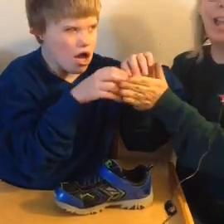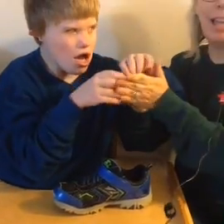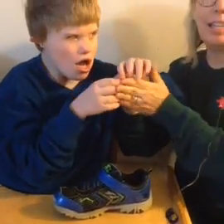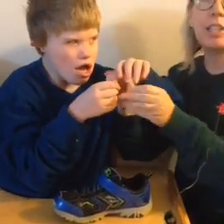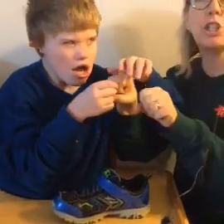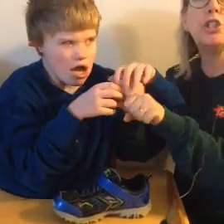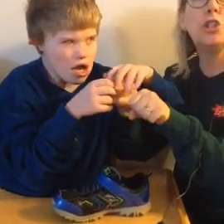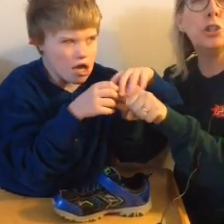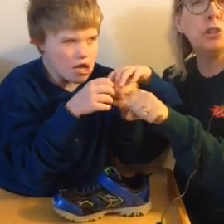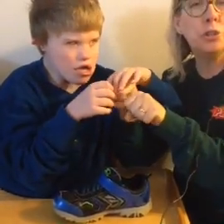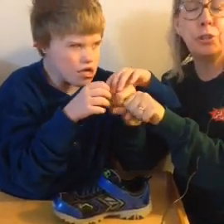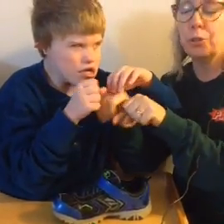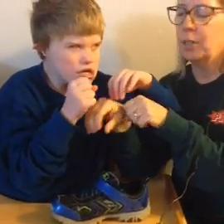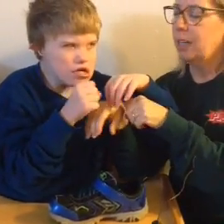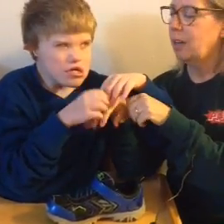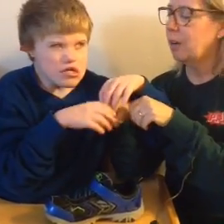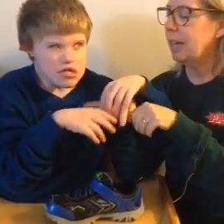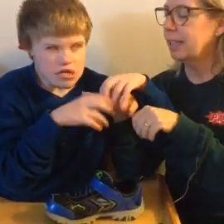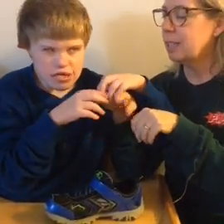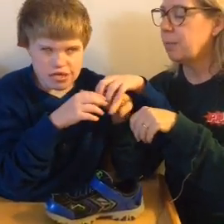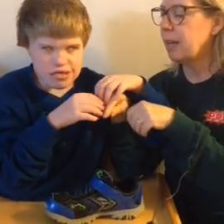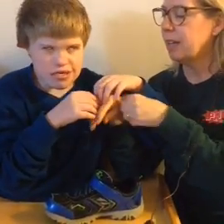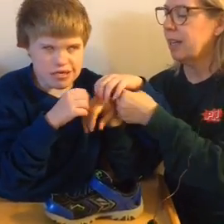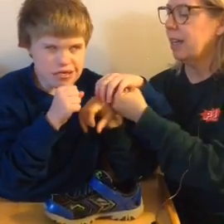Yay! It's a shoe. Okay, let's spell it.